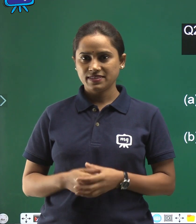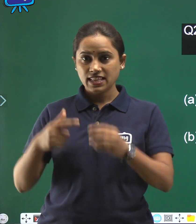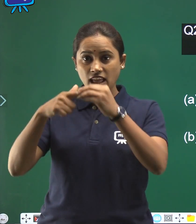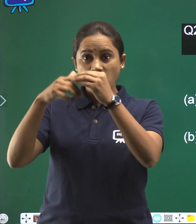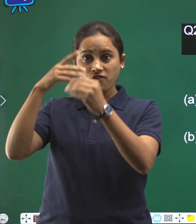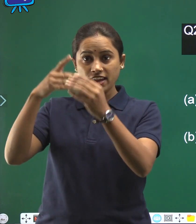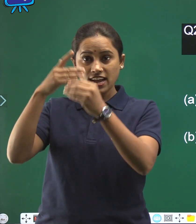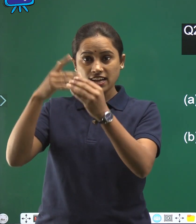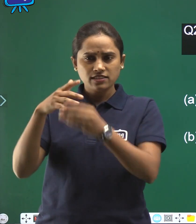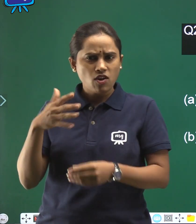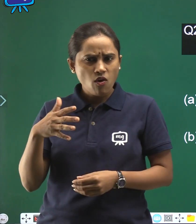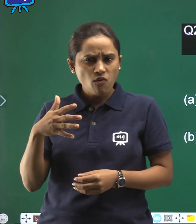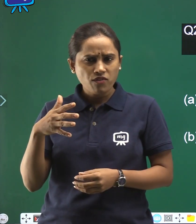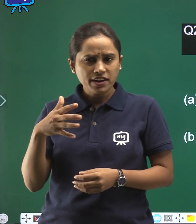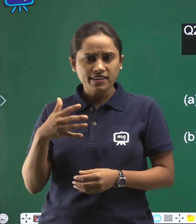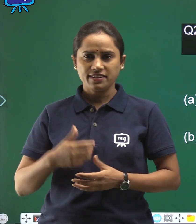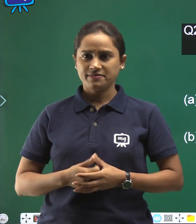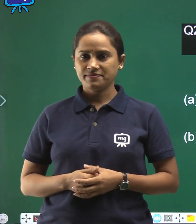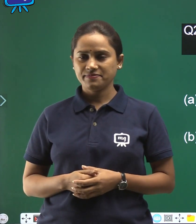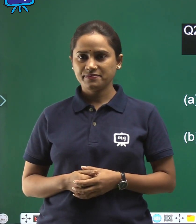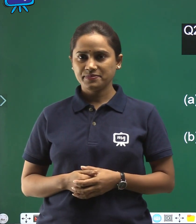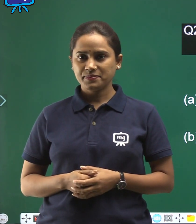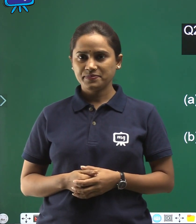fingers fluttering?